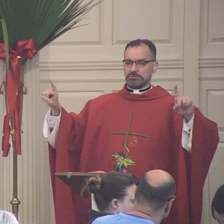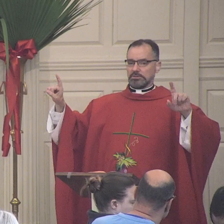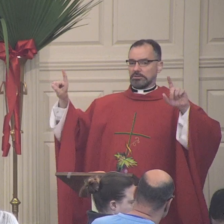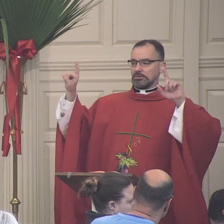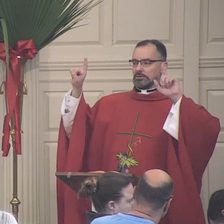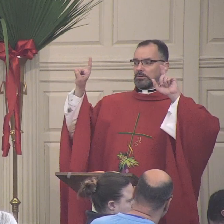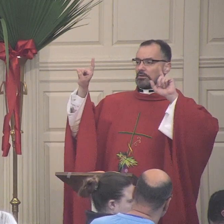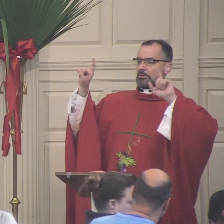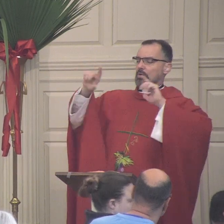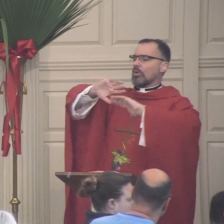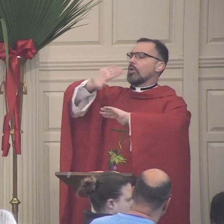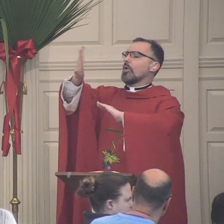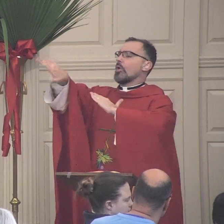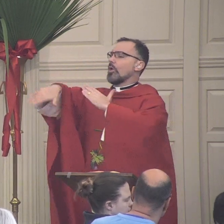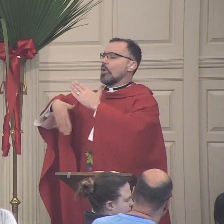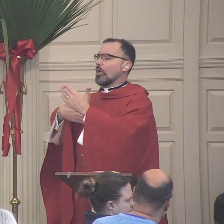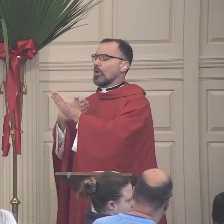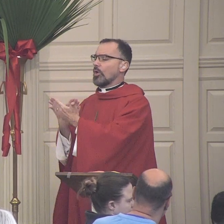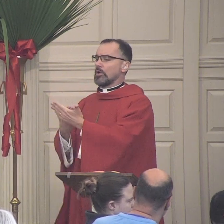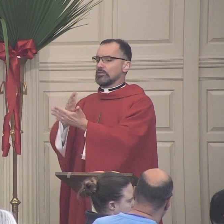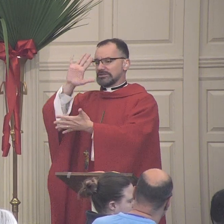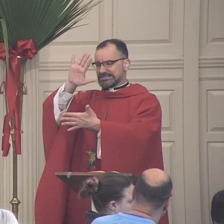We have a few announcements.